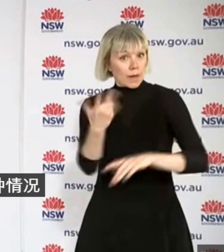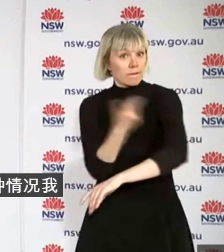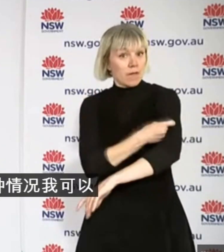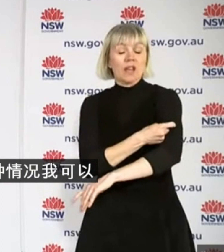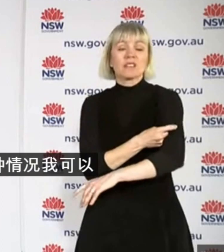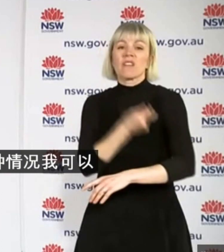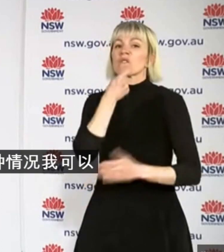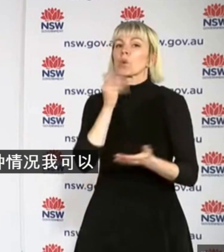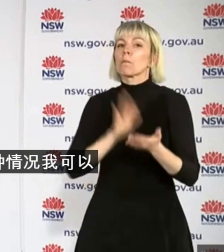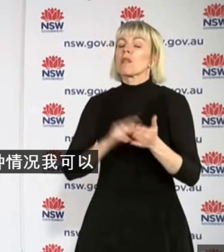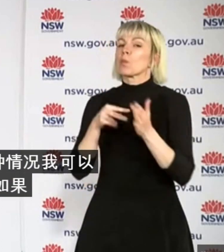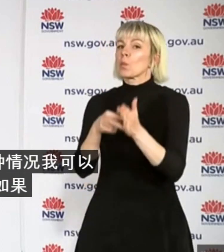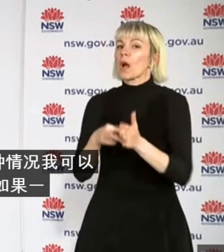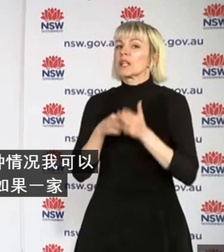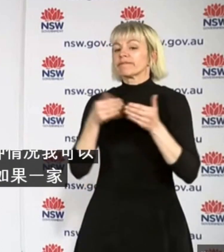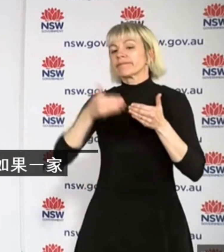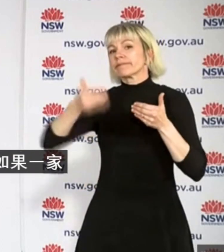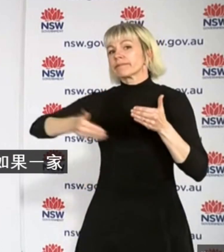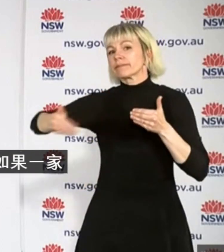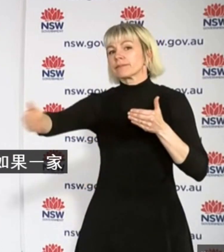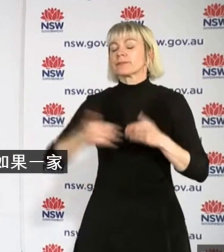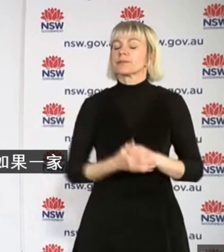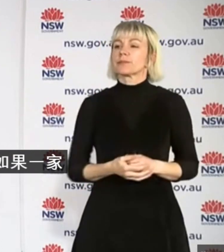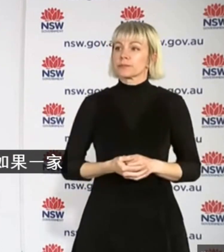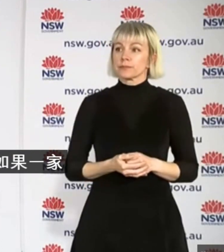that happens. Can I just follow up on that, Premier? What if a business